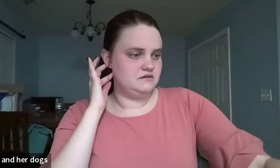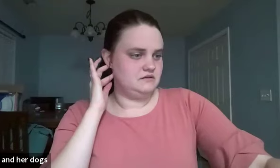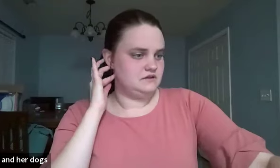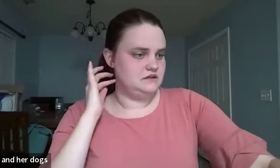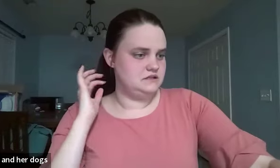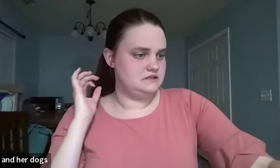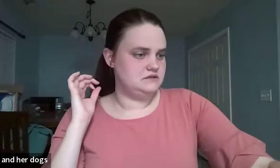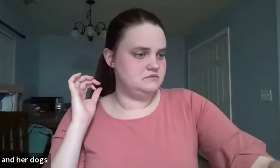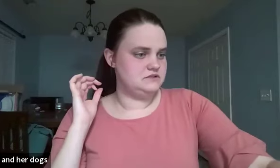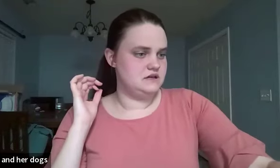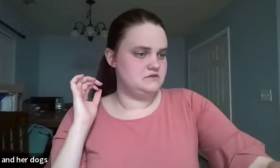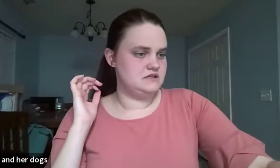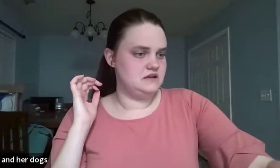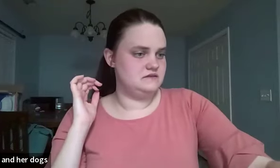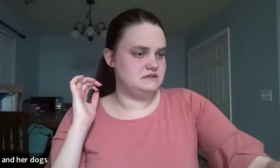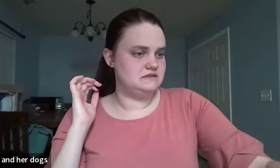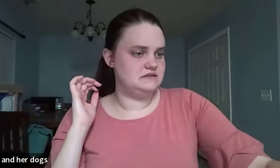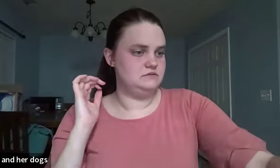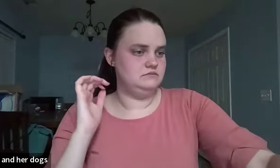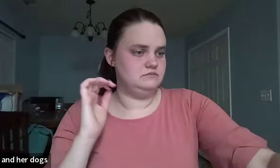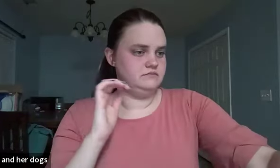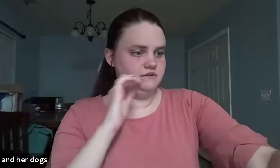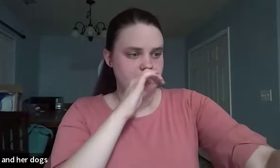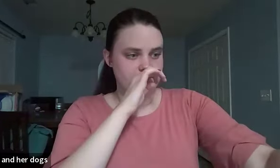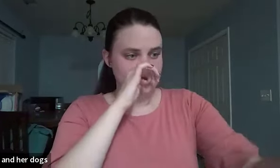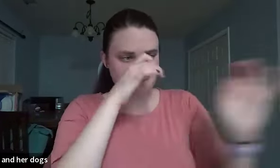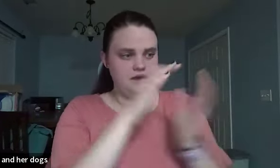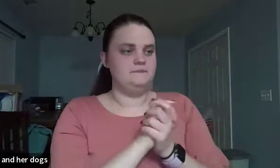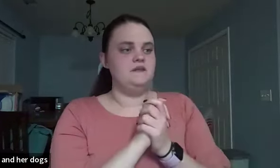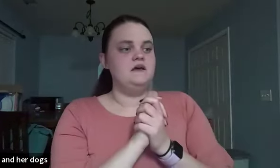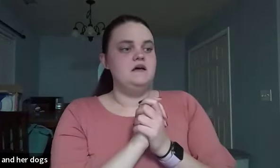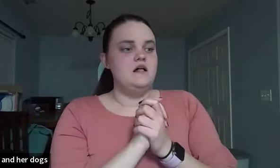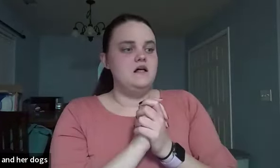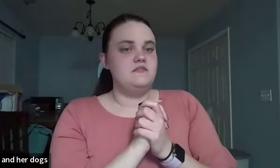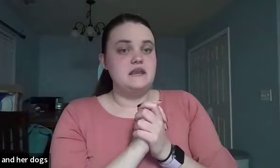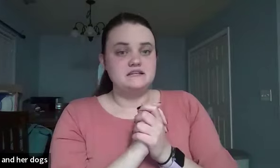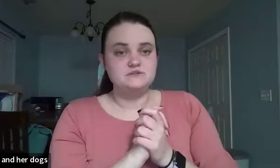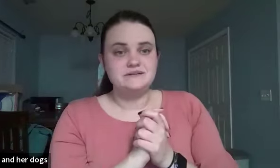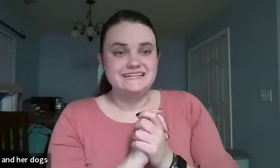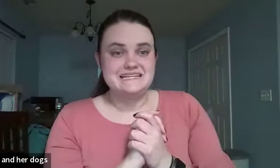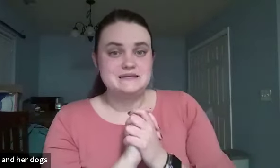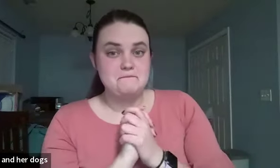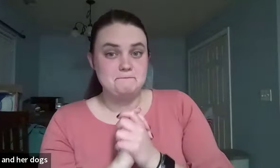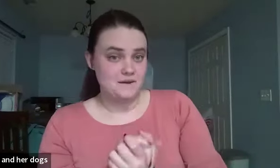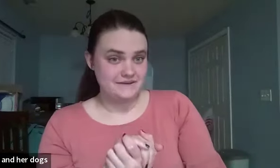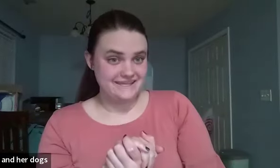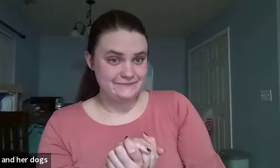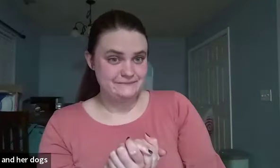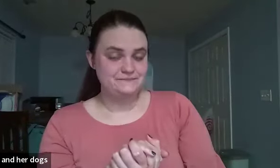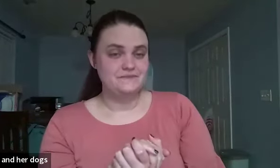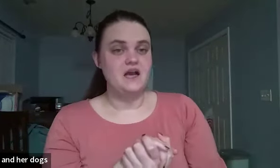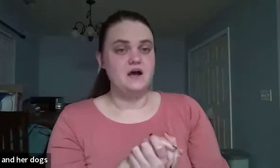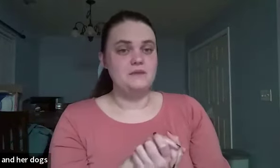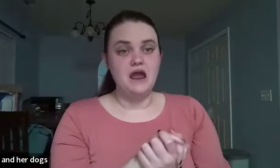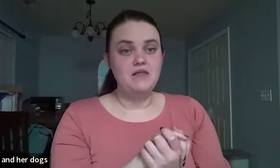All right, let's see. Where's the other side of this list? Oh, there we go. Okay. The next one is mummy. And not